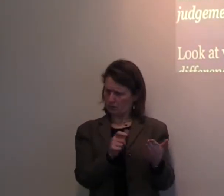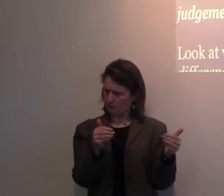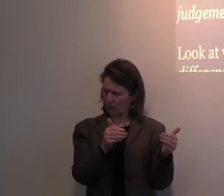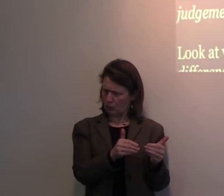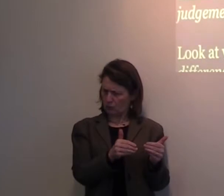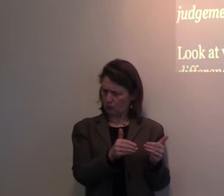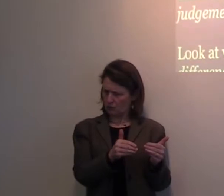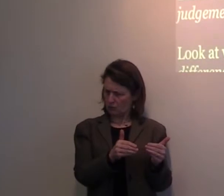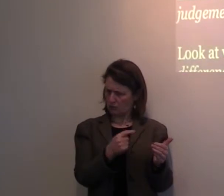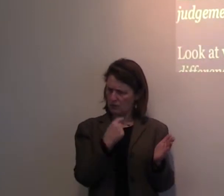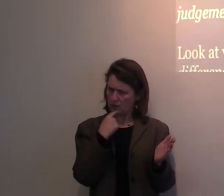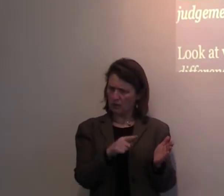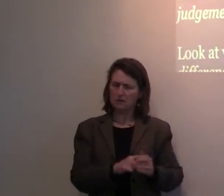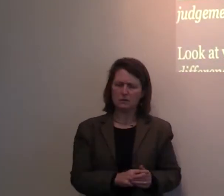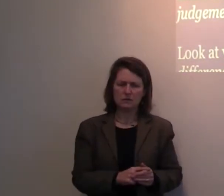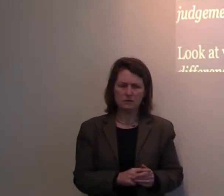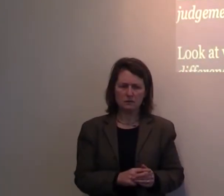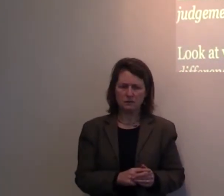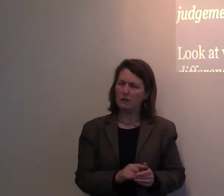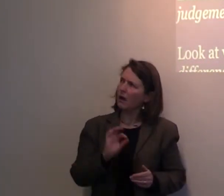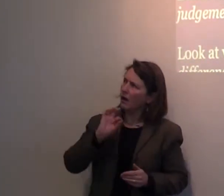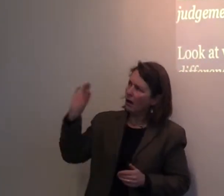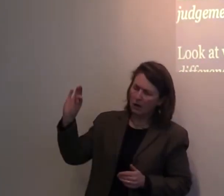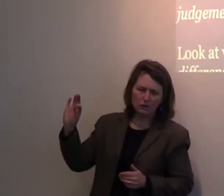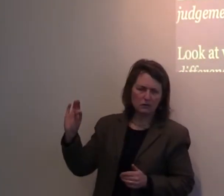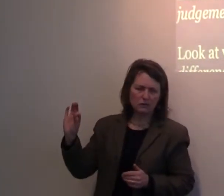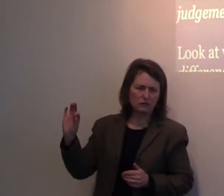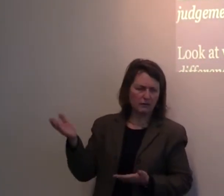Quote, that you will have knowledge and understanding.